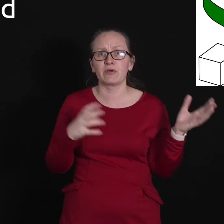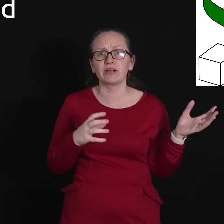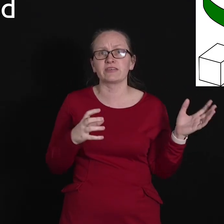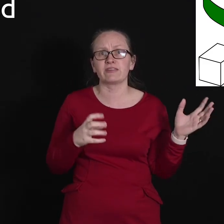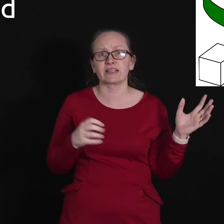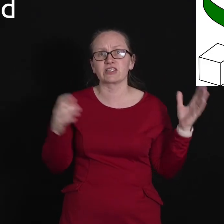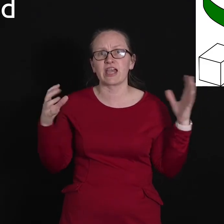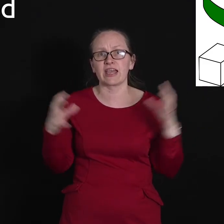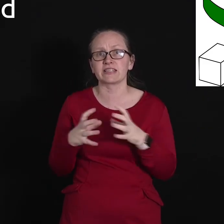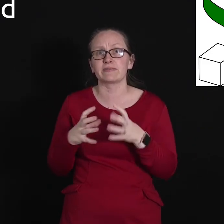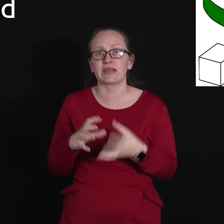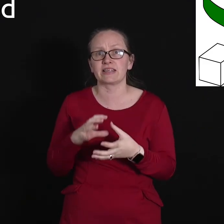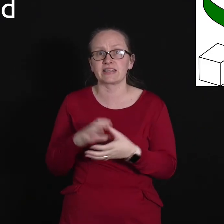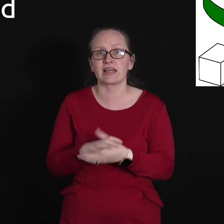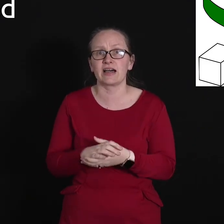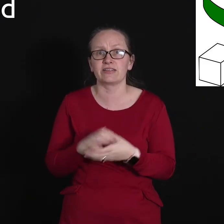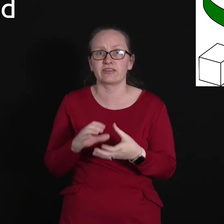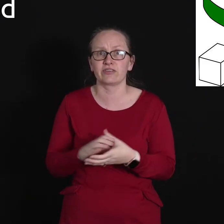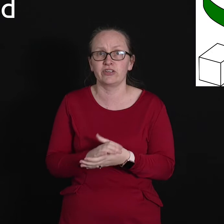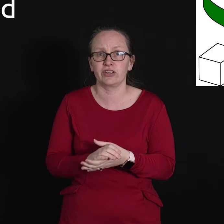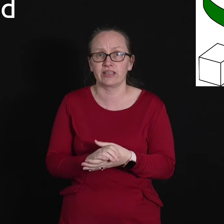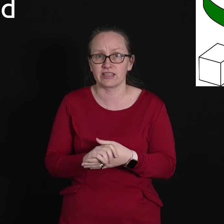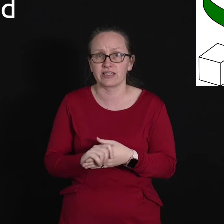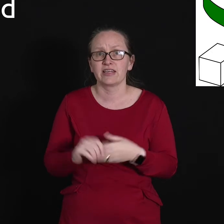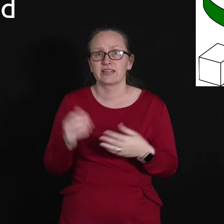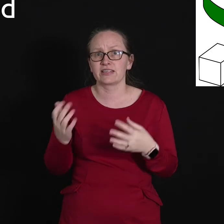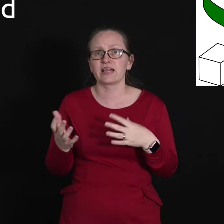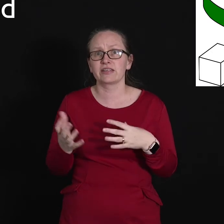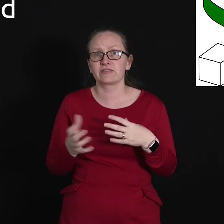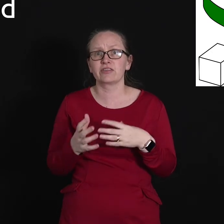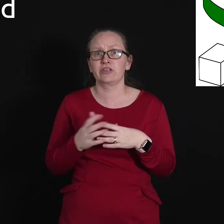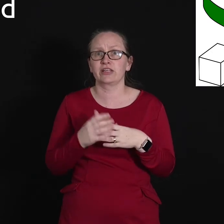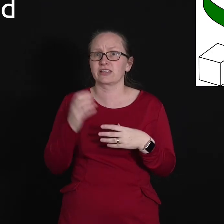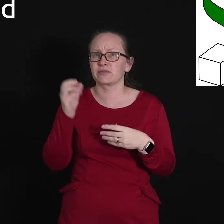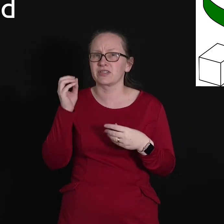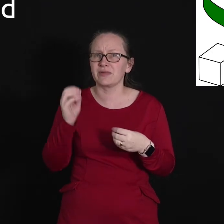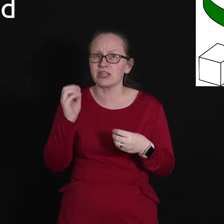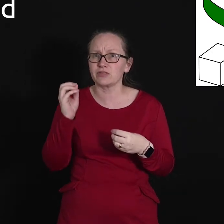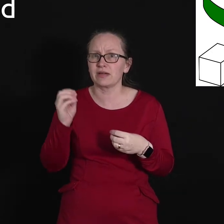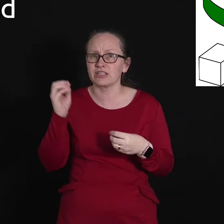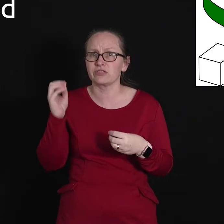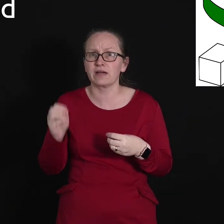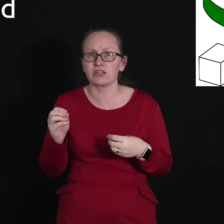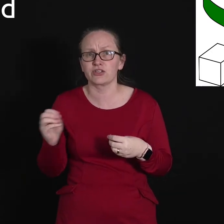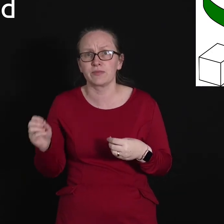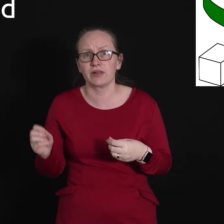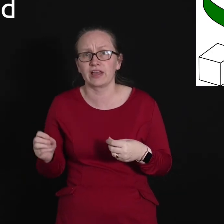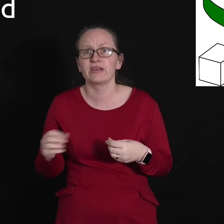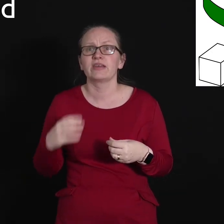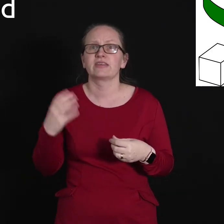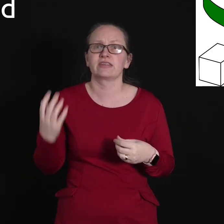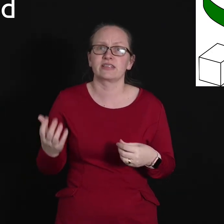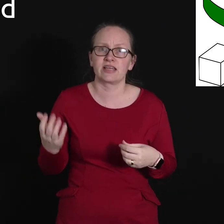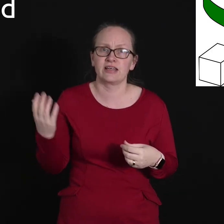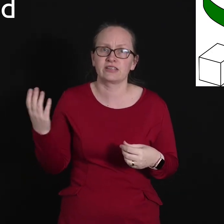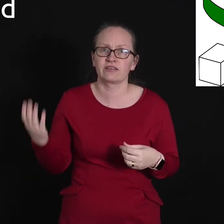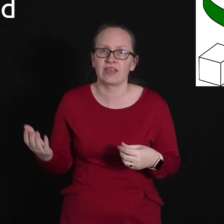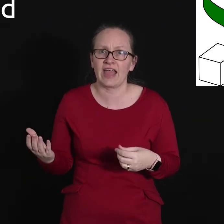were deflected to estimate the size of the nucleus. The size of the nucleus was much, much, much smaller than the size of the